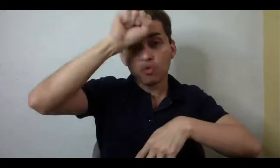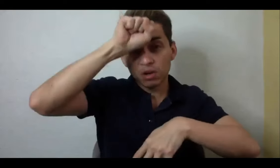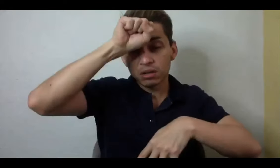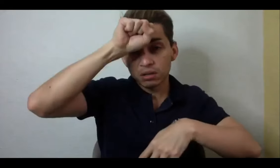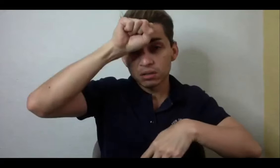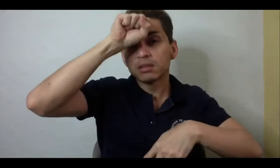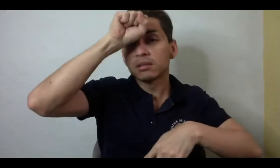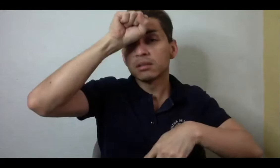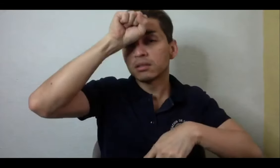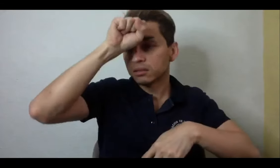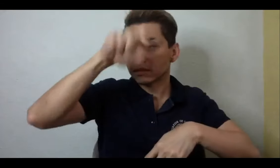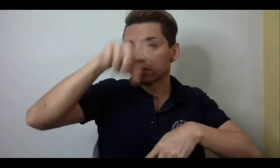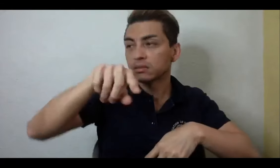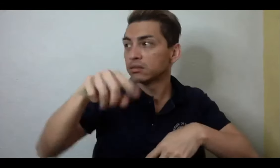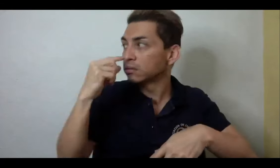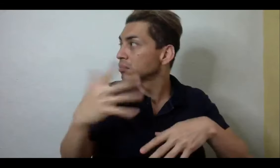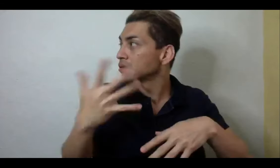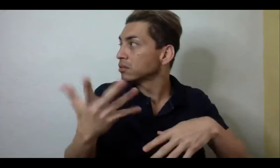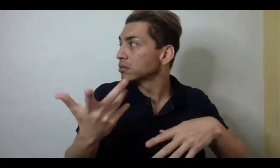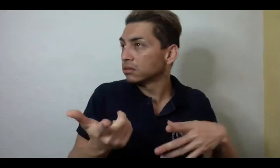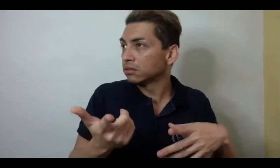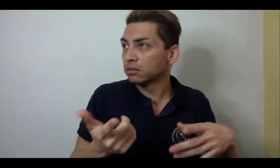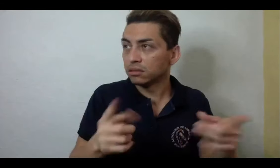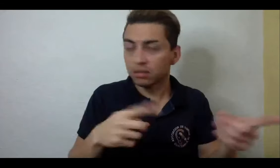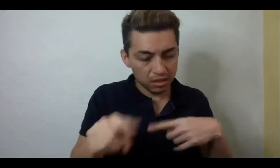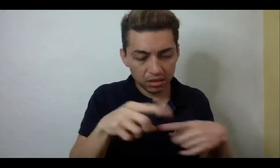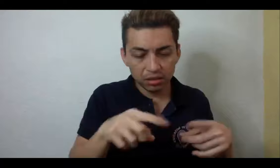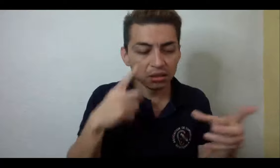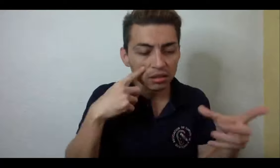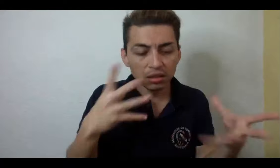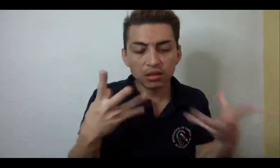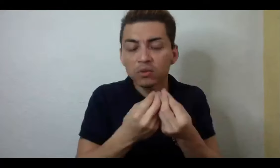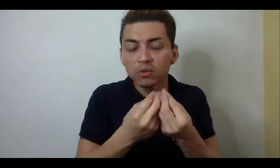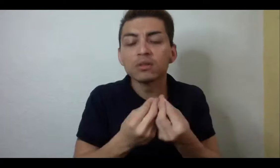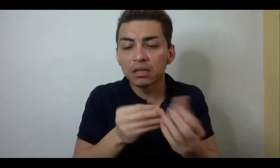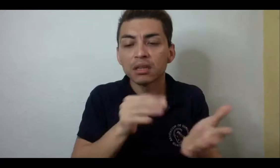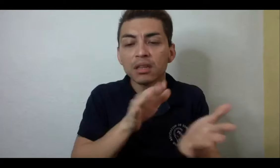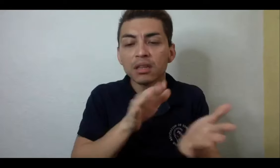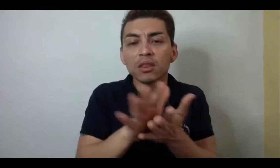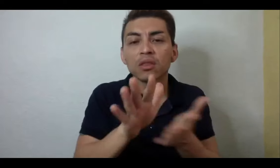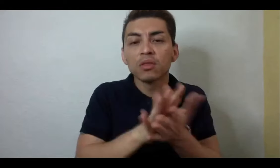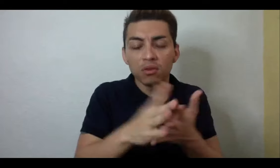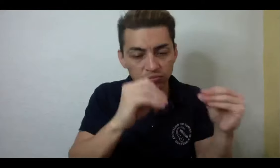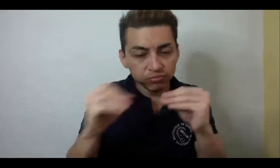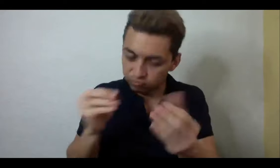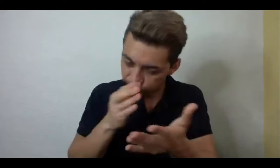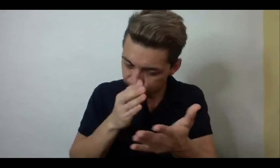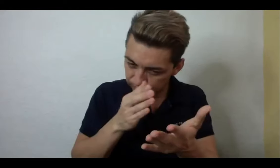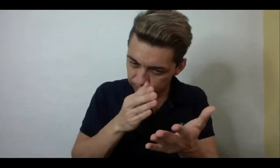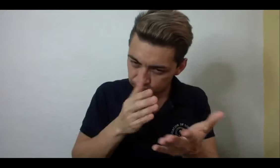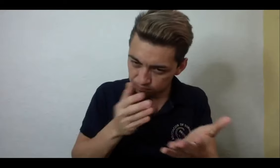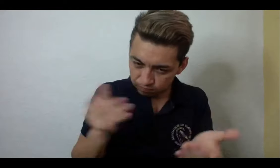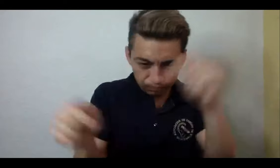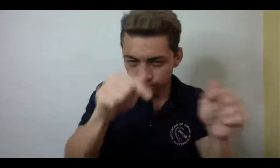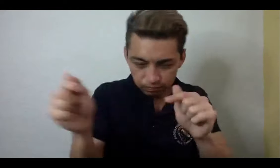that generate discrimination and rejection in education participation and experience are the same for all those